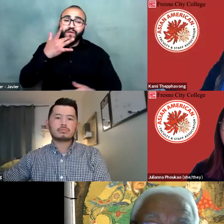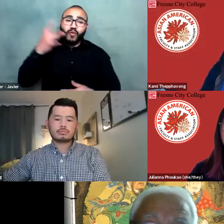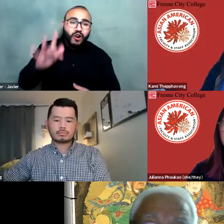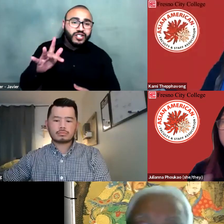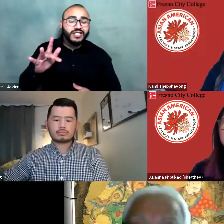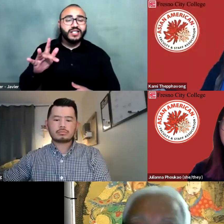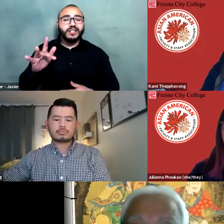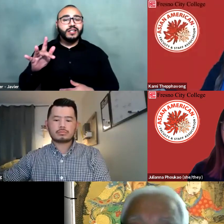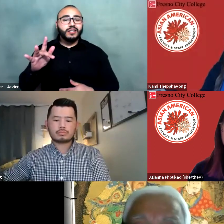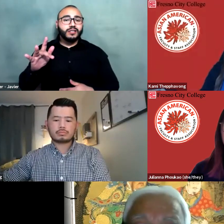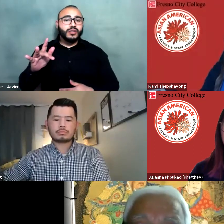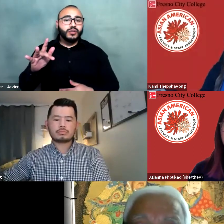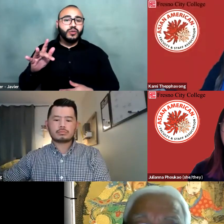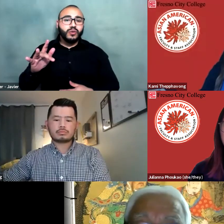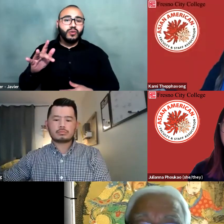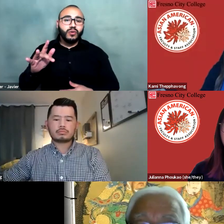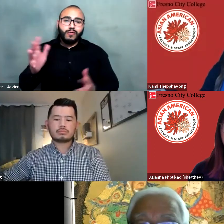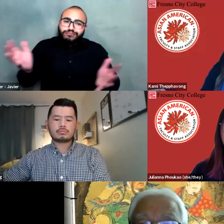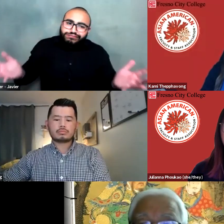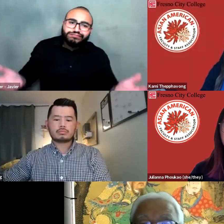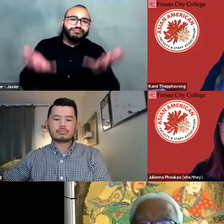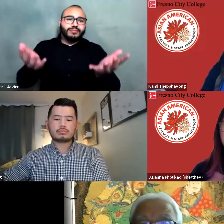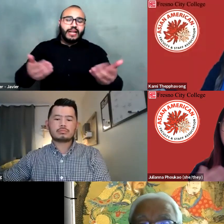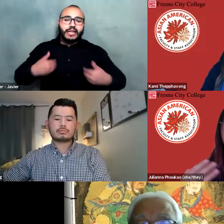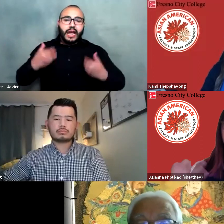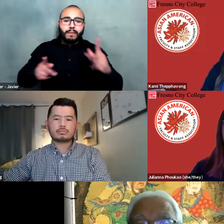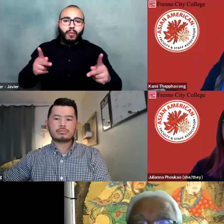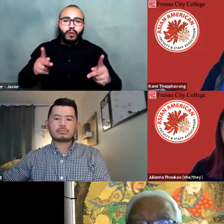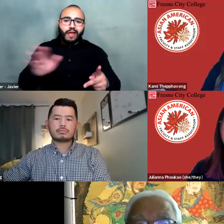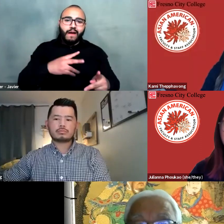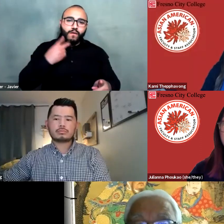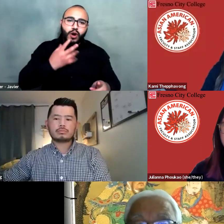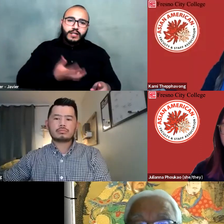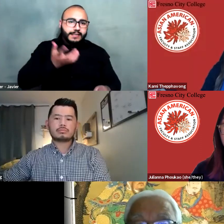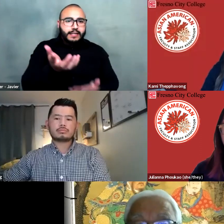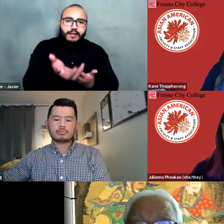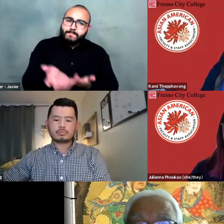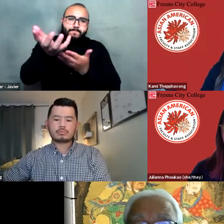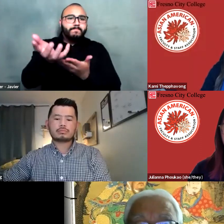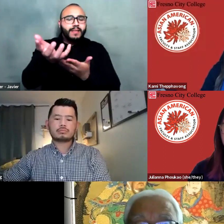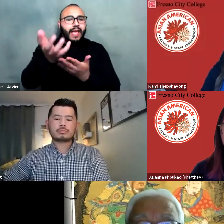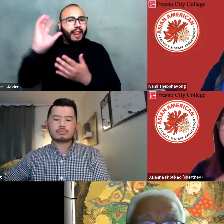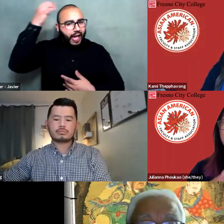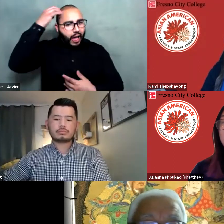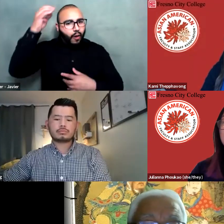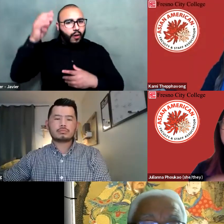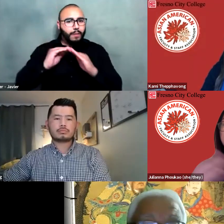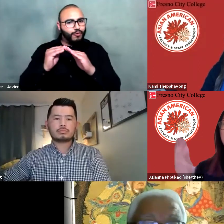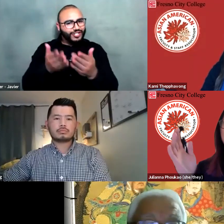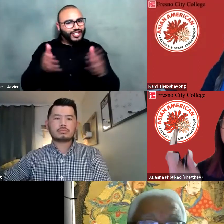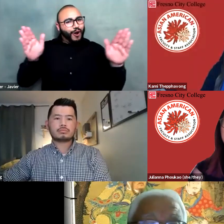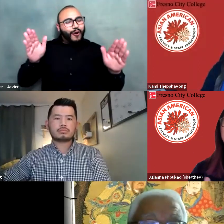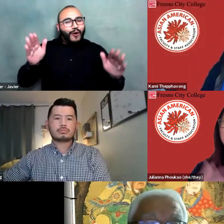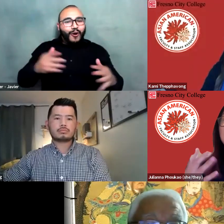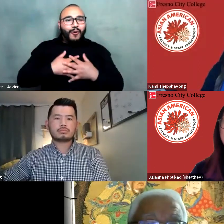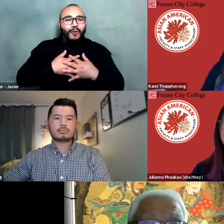amplify young people's voices and just the general Lao community in general. So yeah, I would just say,